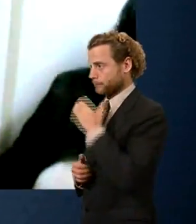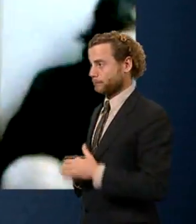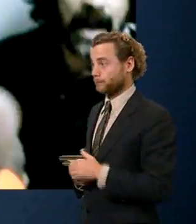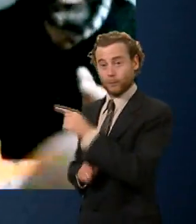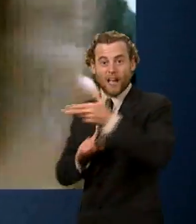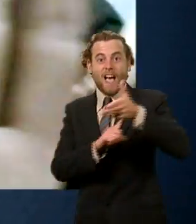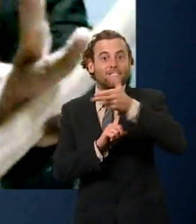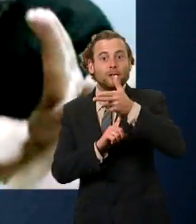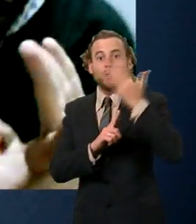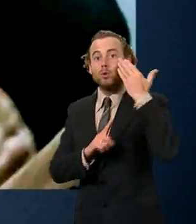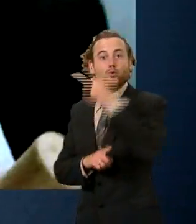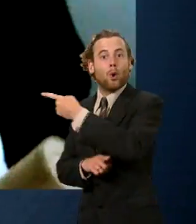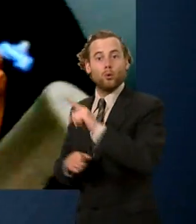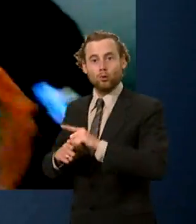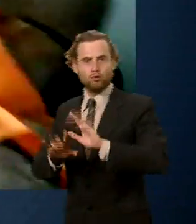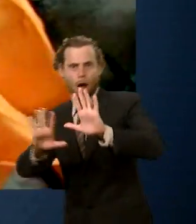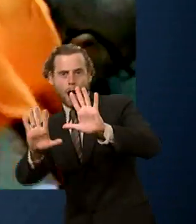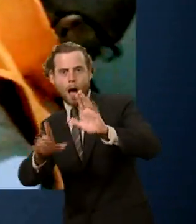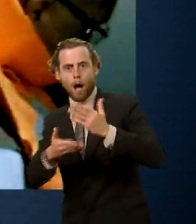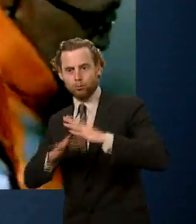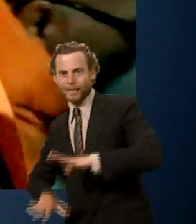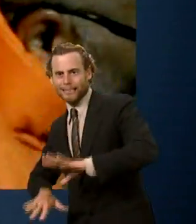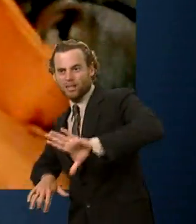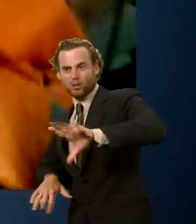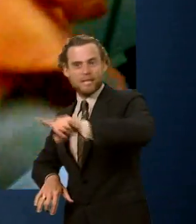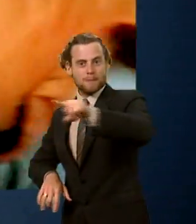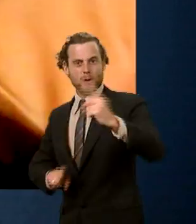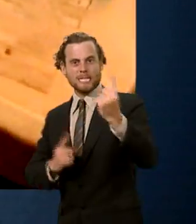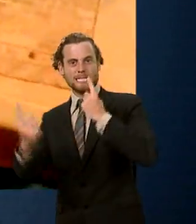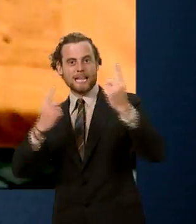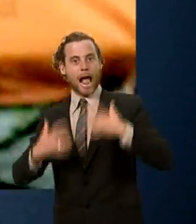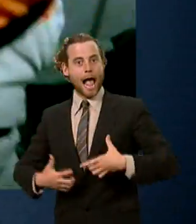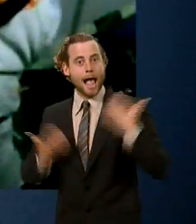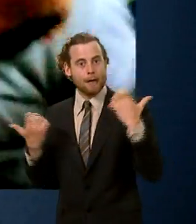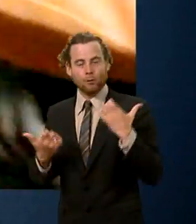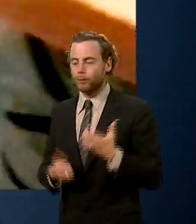Video shows Murat trying to protect a commando from angry people.